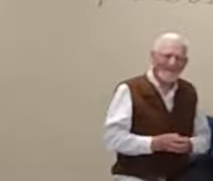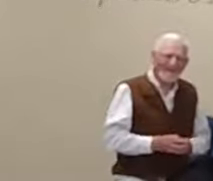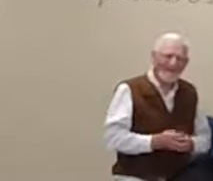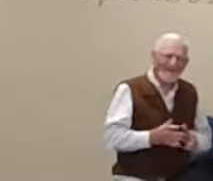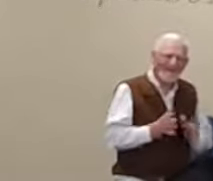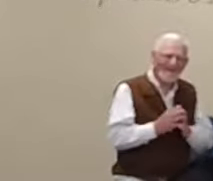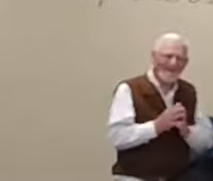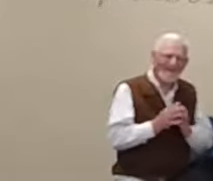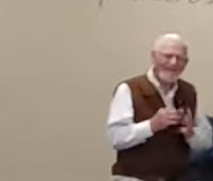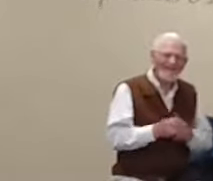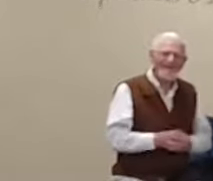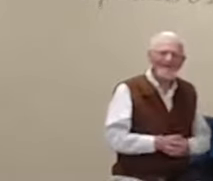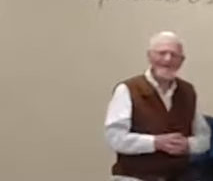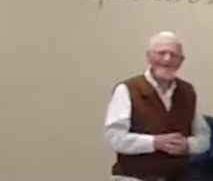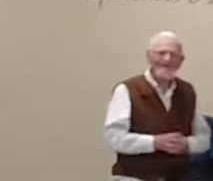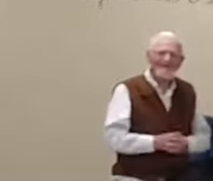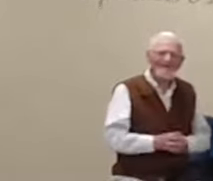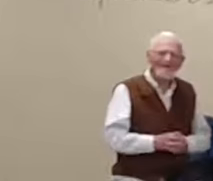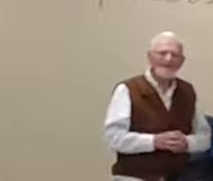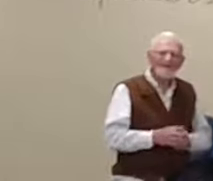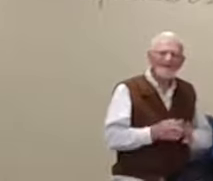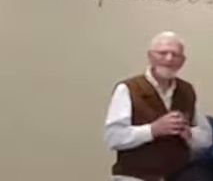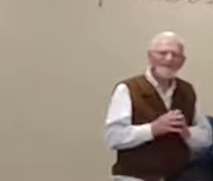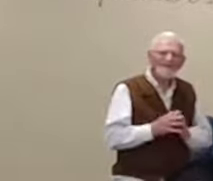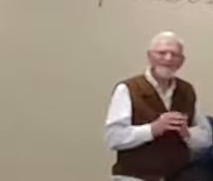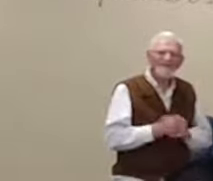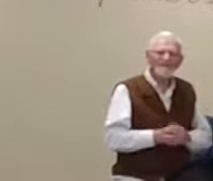Amen. Be like Christ, okay?